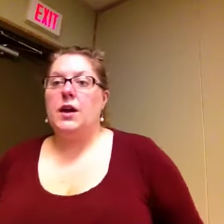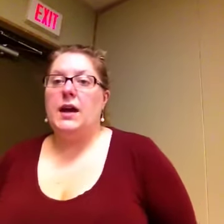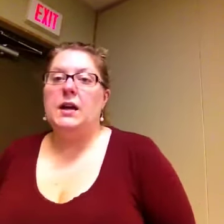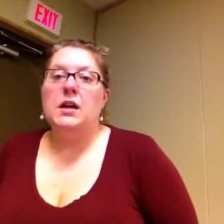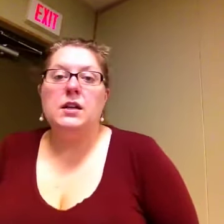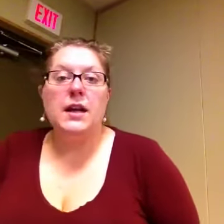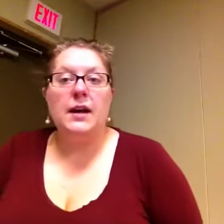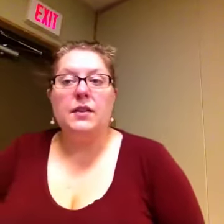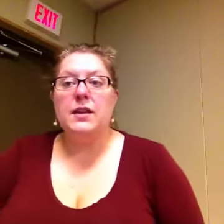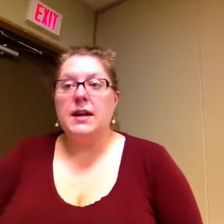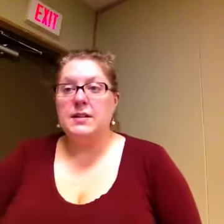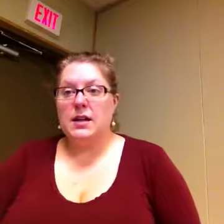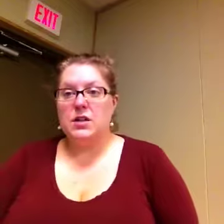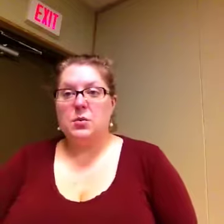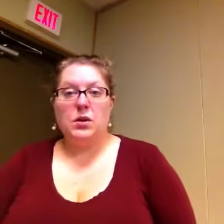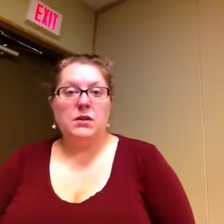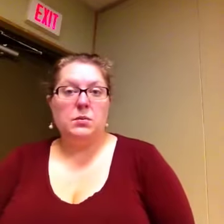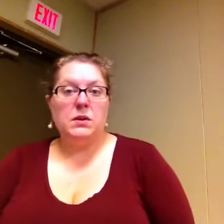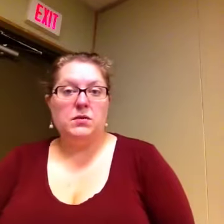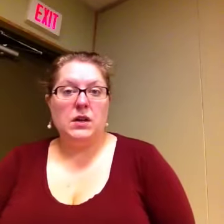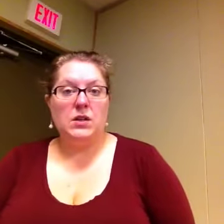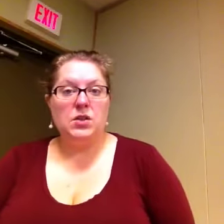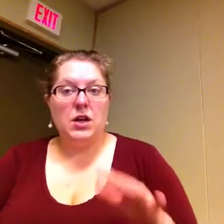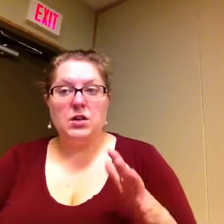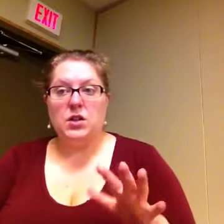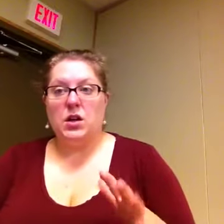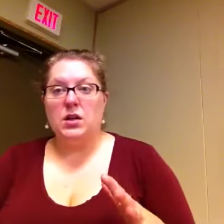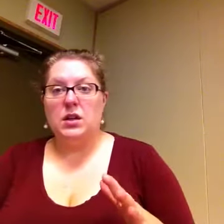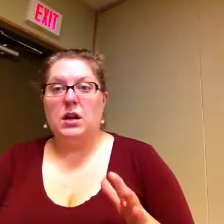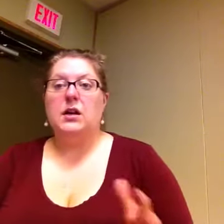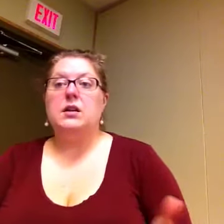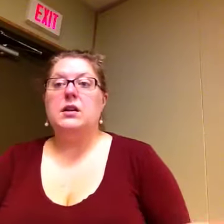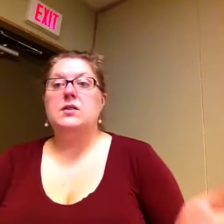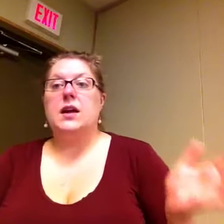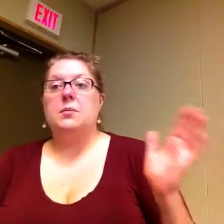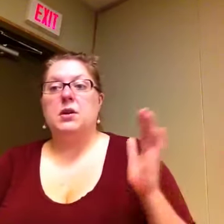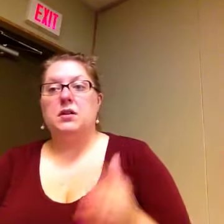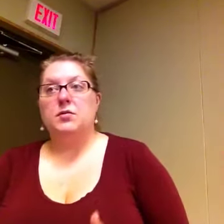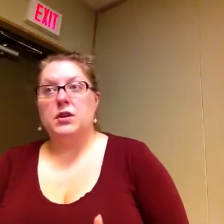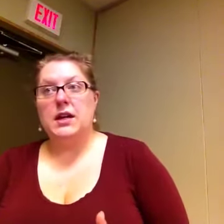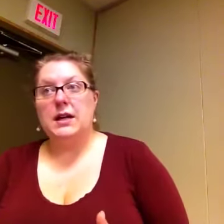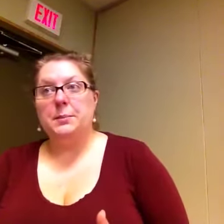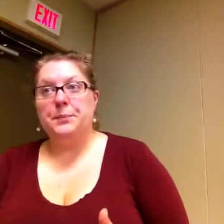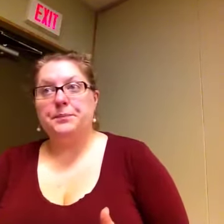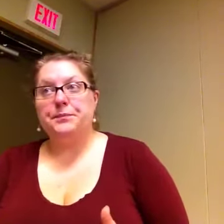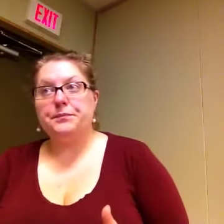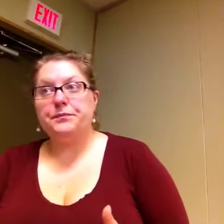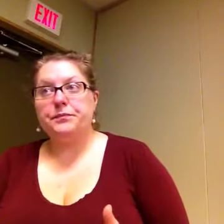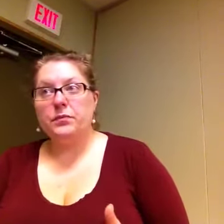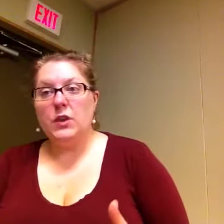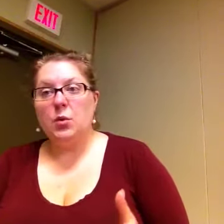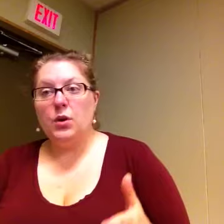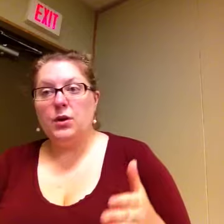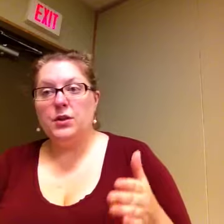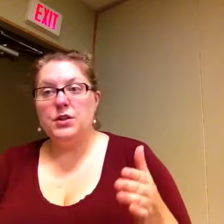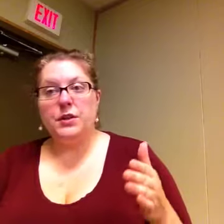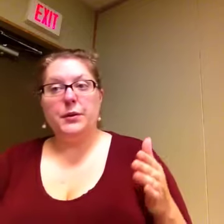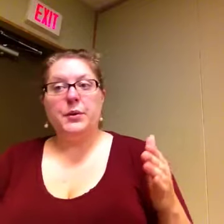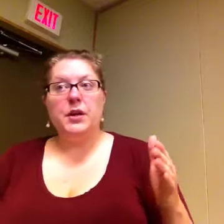Okay, now the next section that we're going to have a bit of changes on is at bar 48. We're going to do